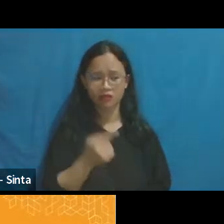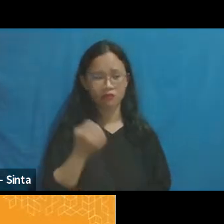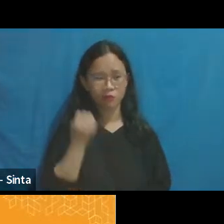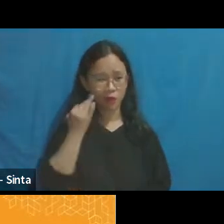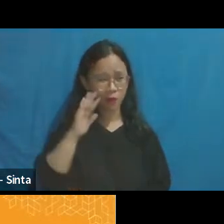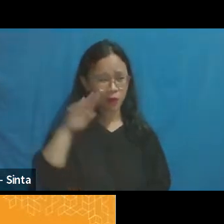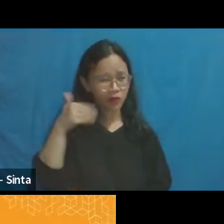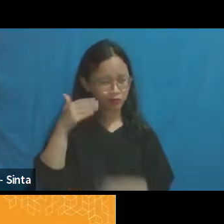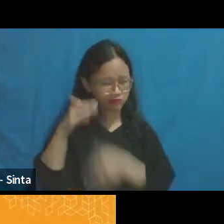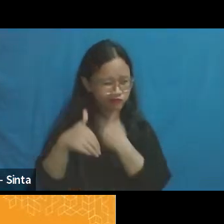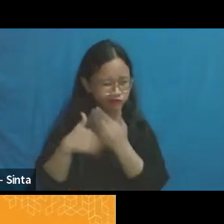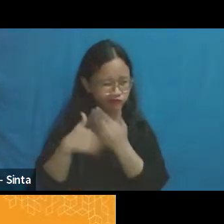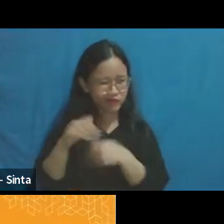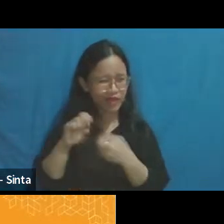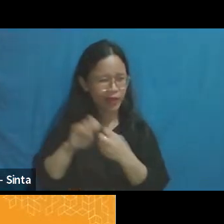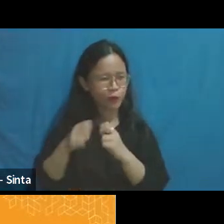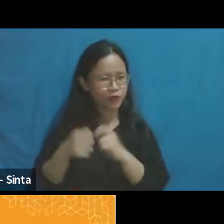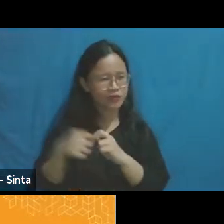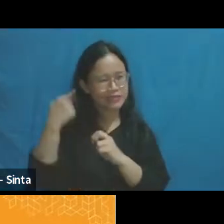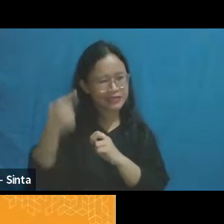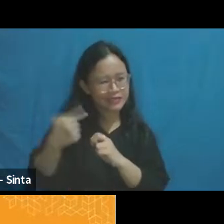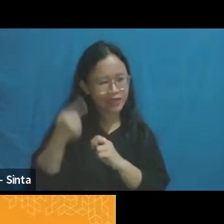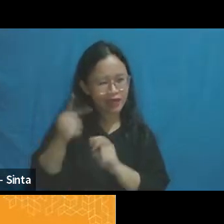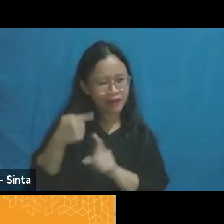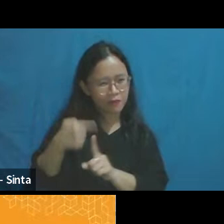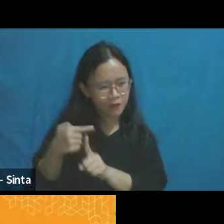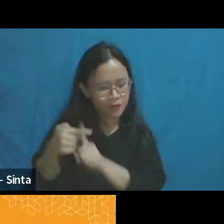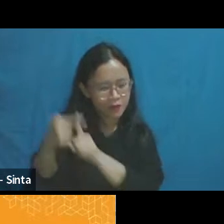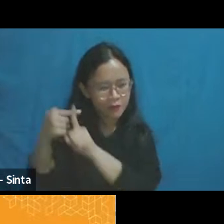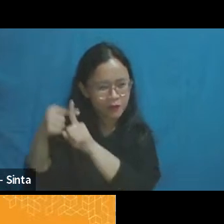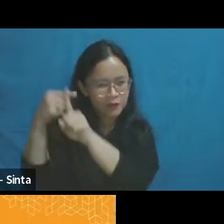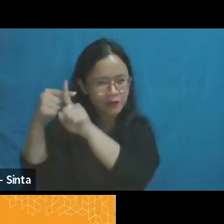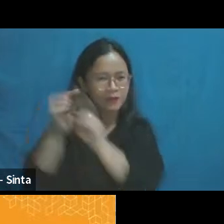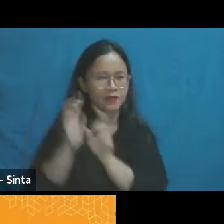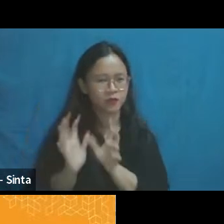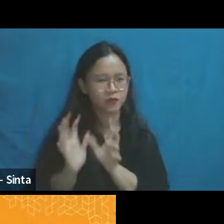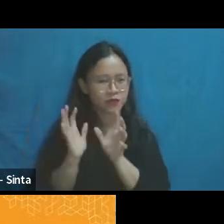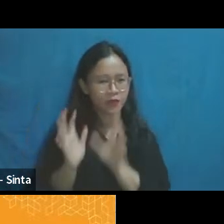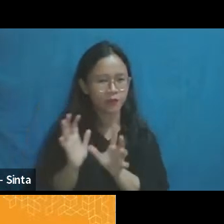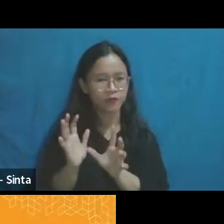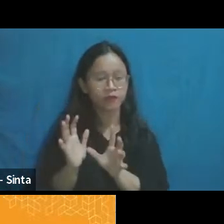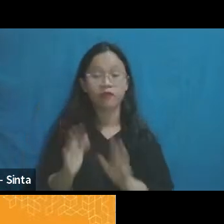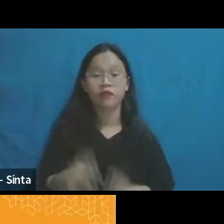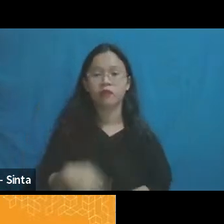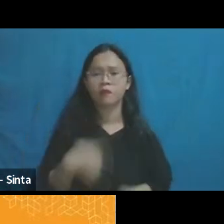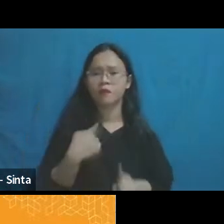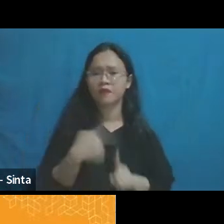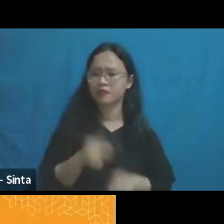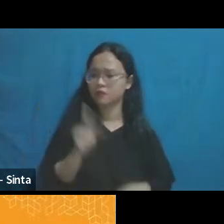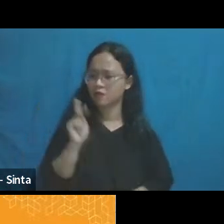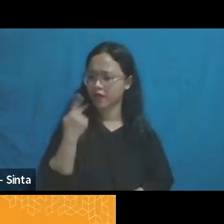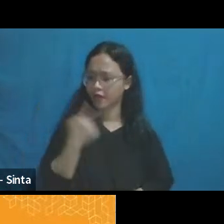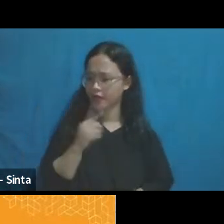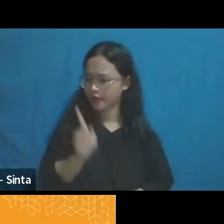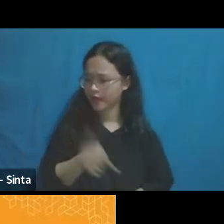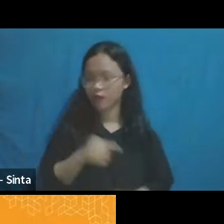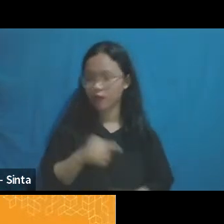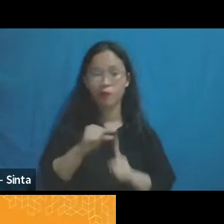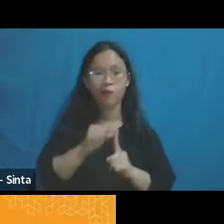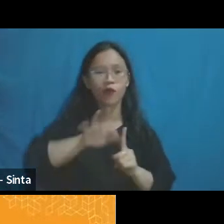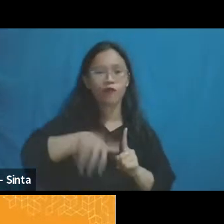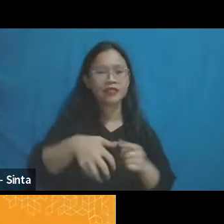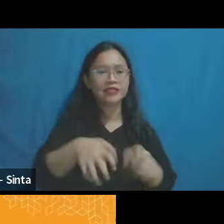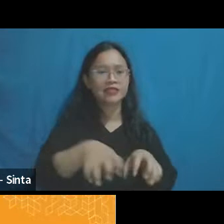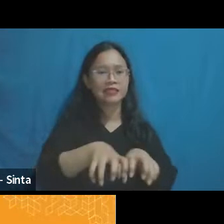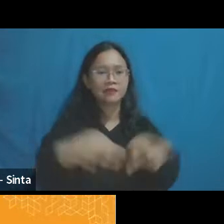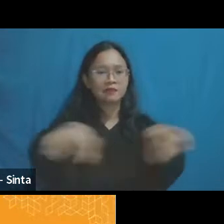the special autonomy has passed, and now that the provinces have been divided up, whether we'll see more military involvement in the different regions